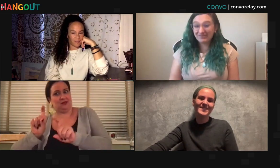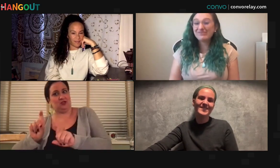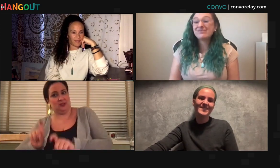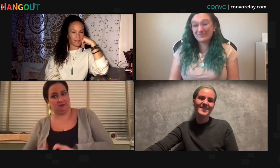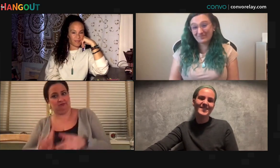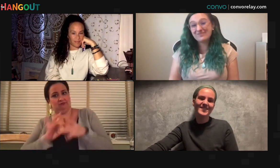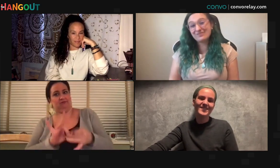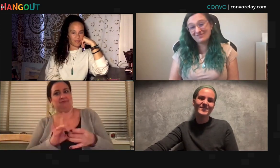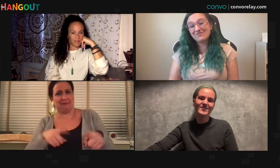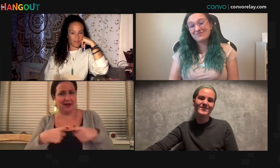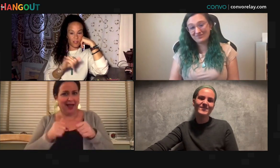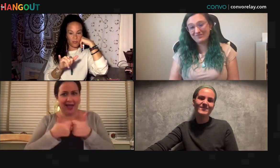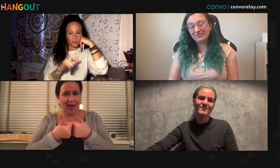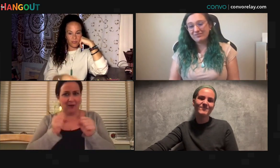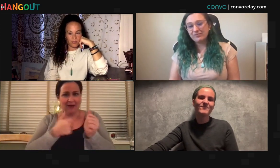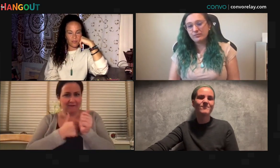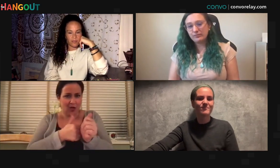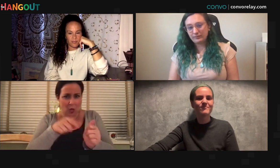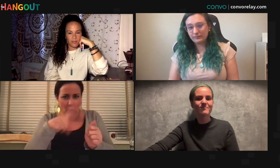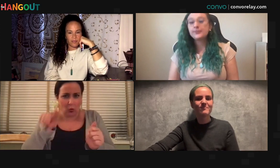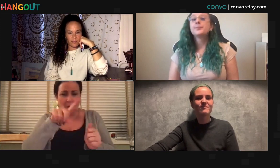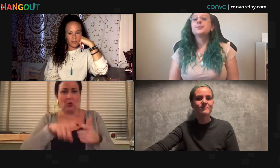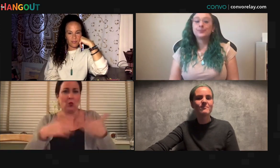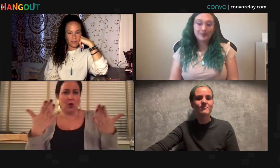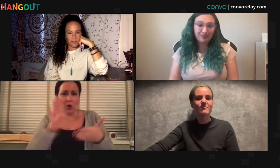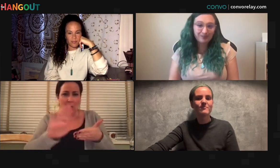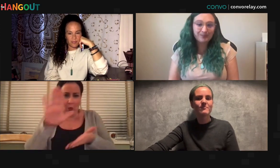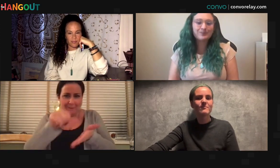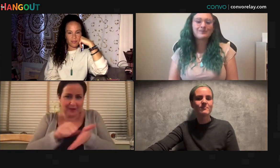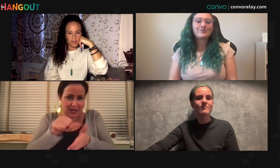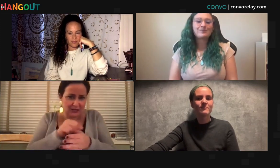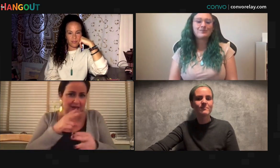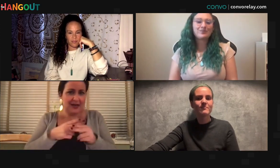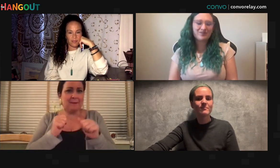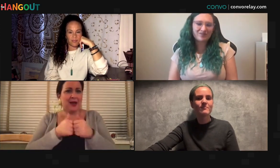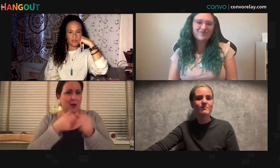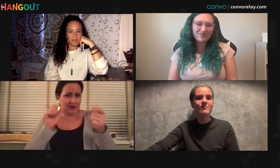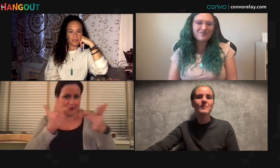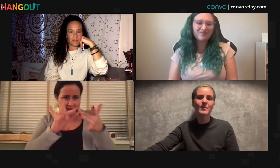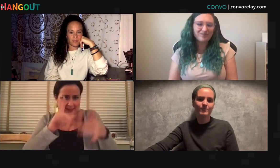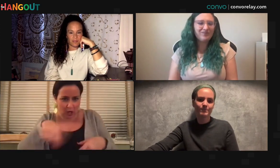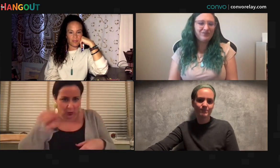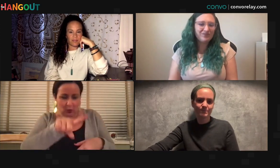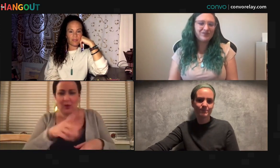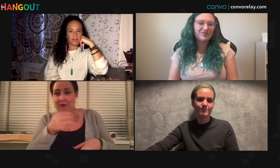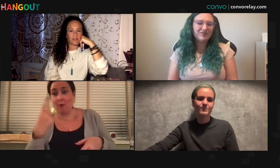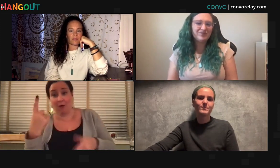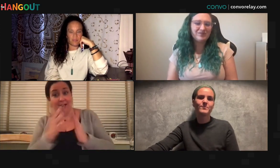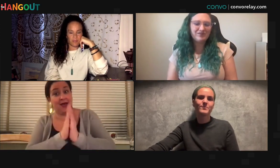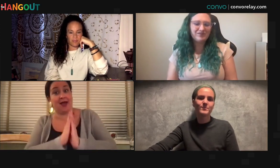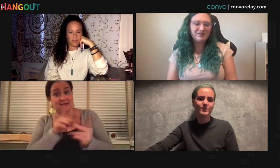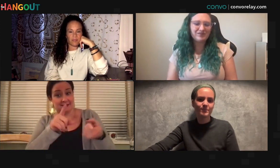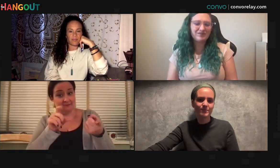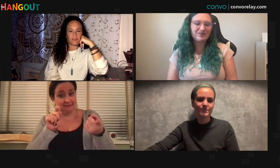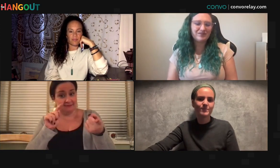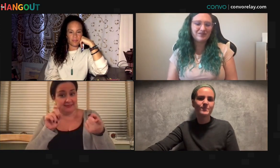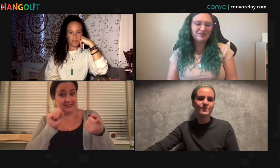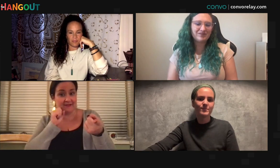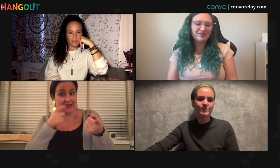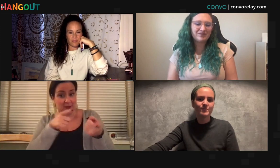perfect time to wrap up. I'm seeing several questions related to how we can follow you and what's your page names and how they can get a hold of you. And one